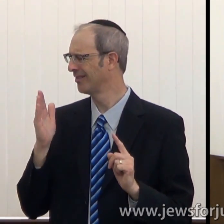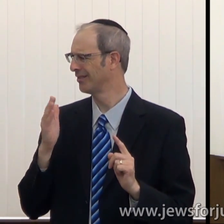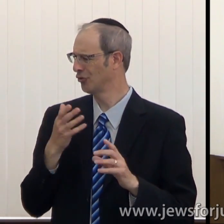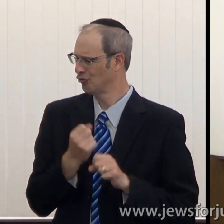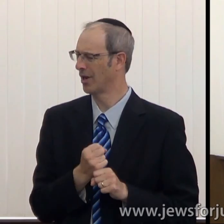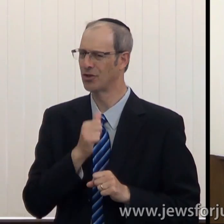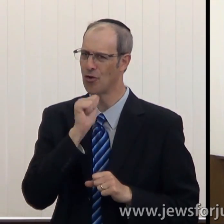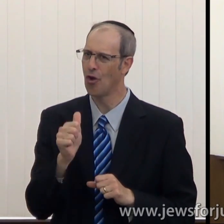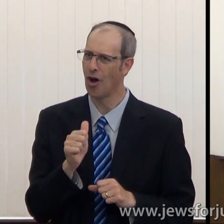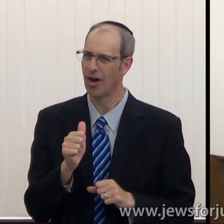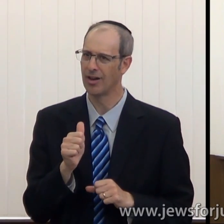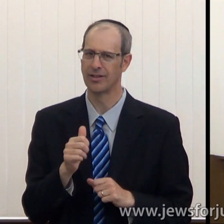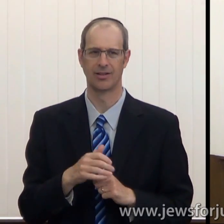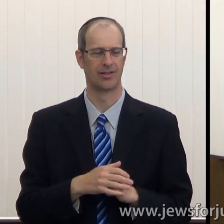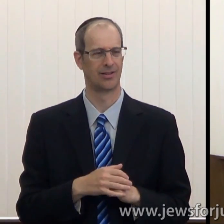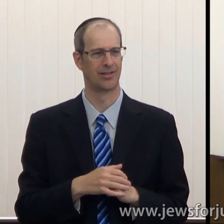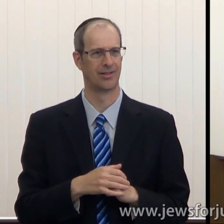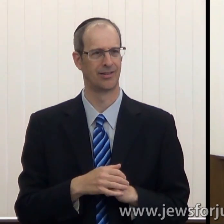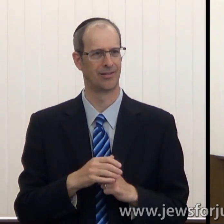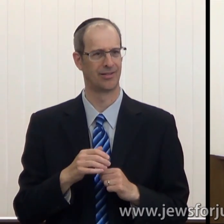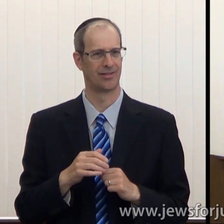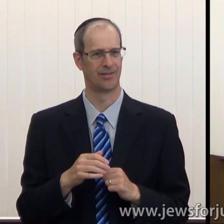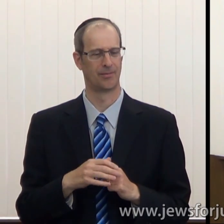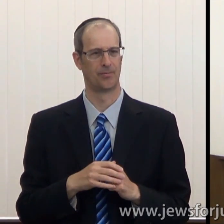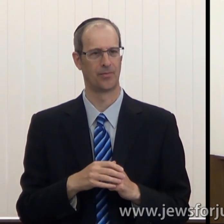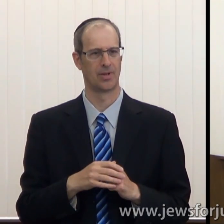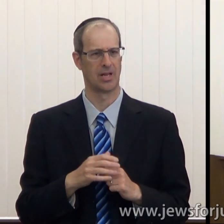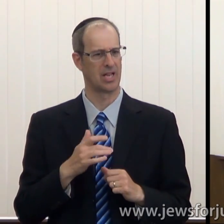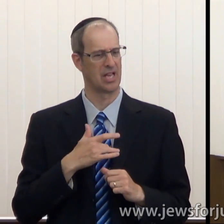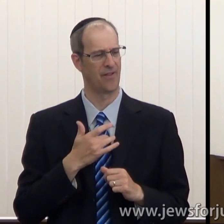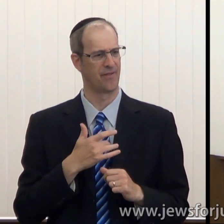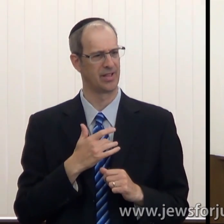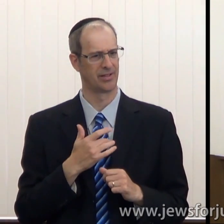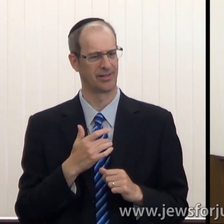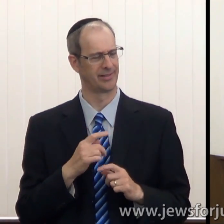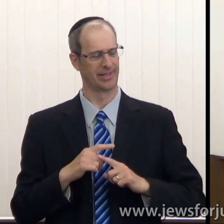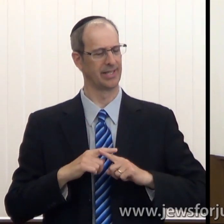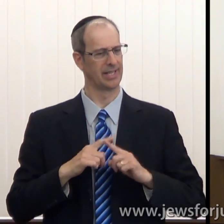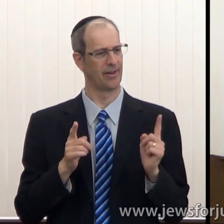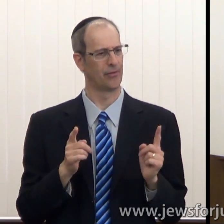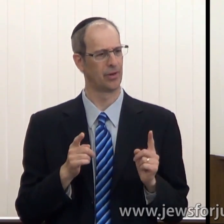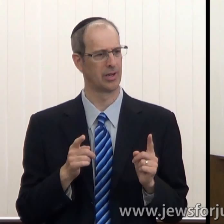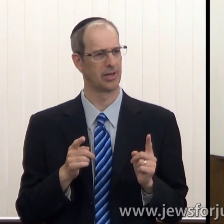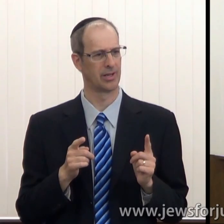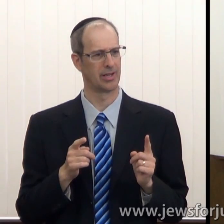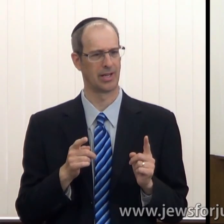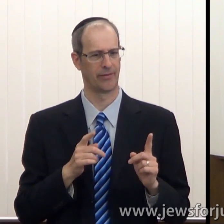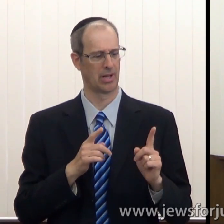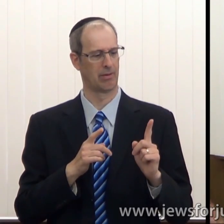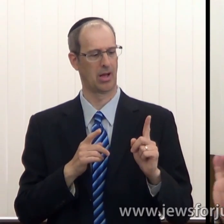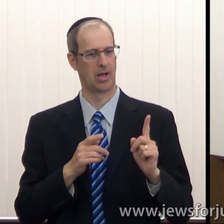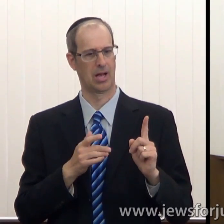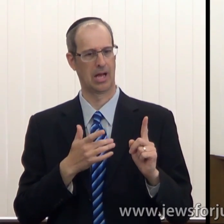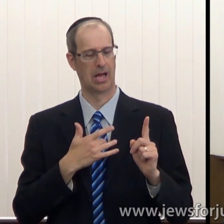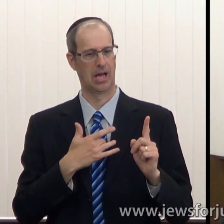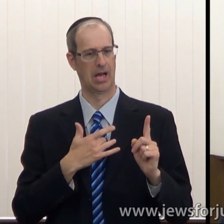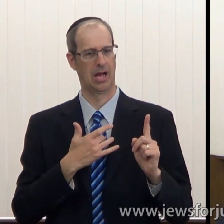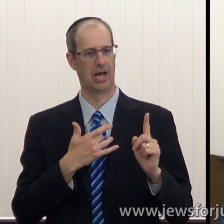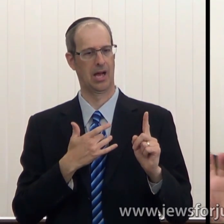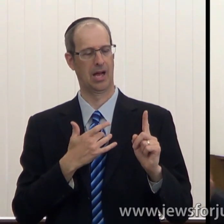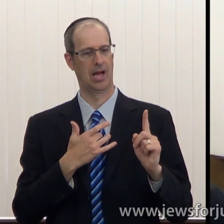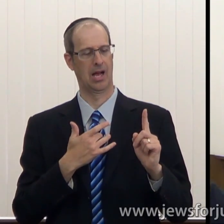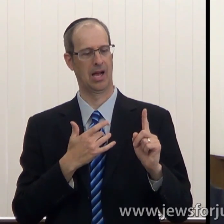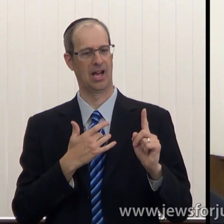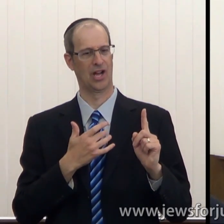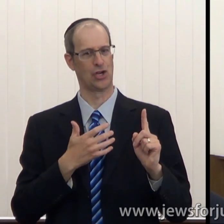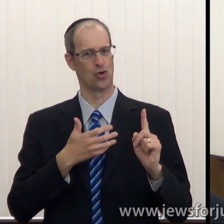you can trust them. It feels very different if, when you're about to lean back, you trust your